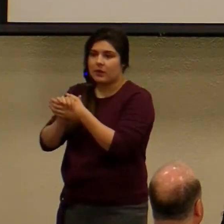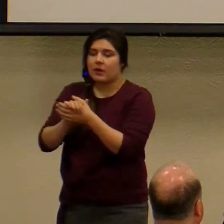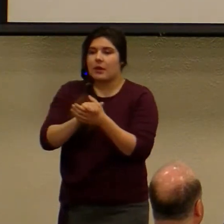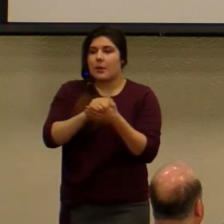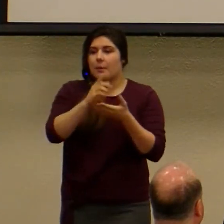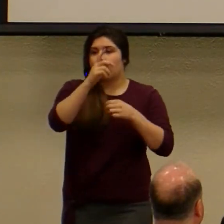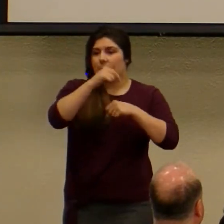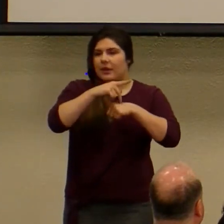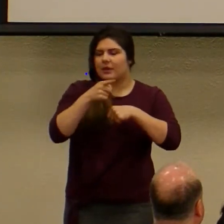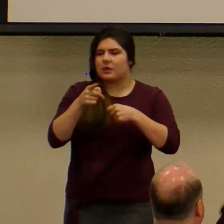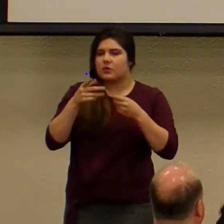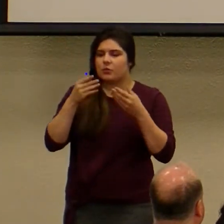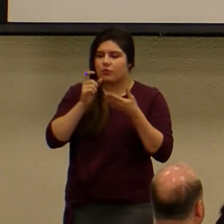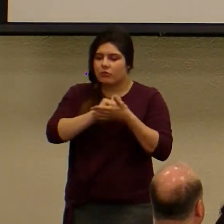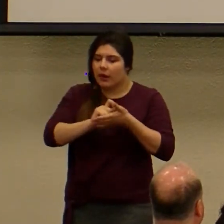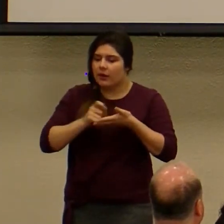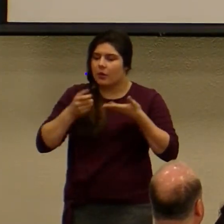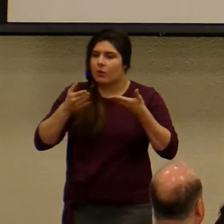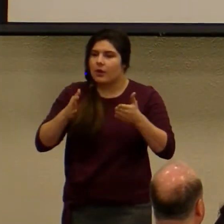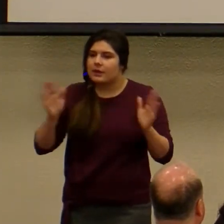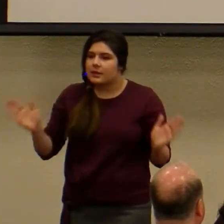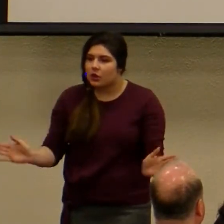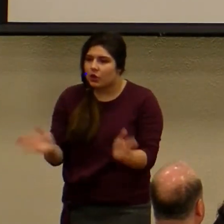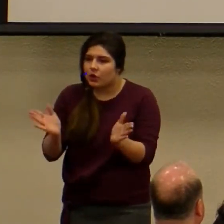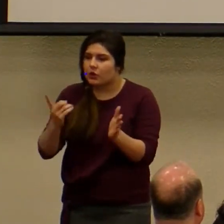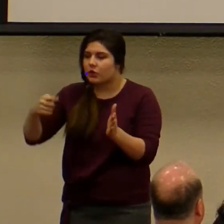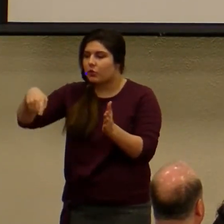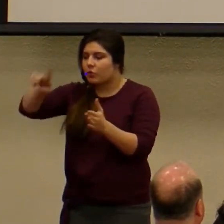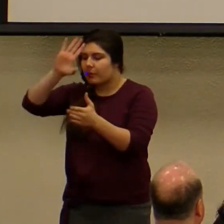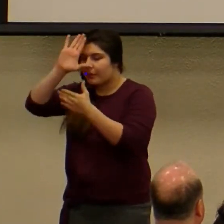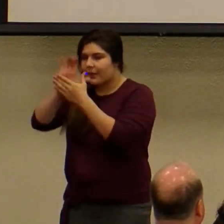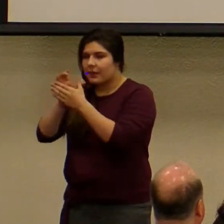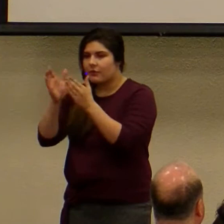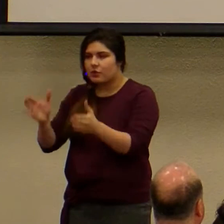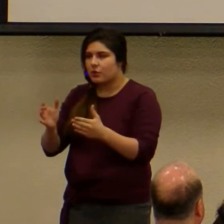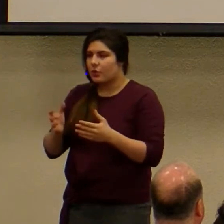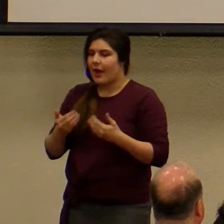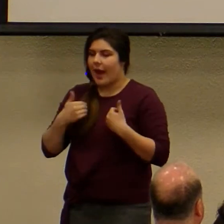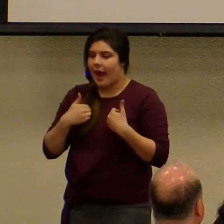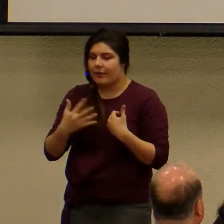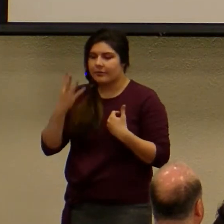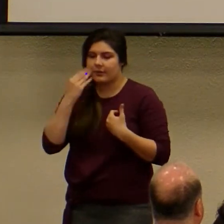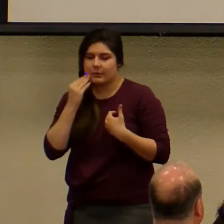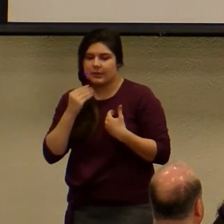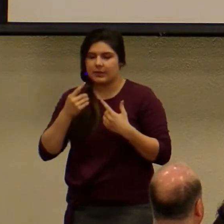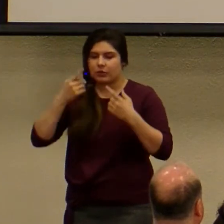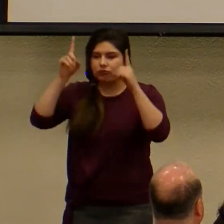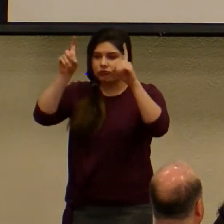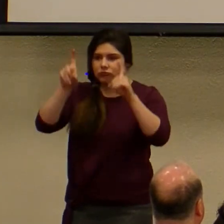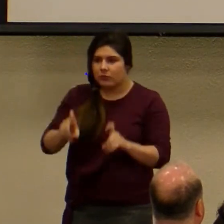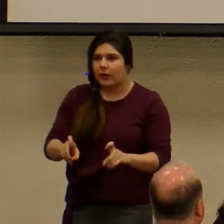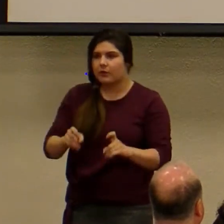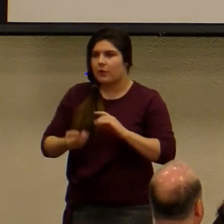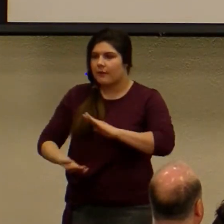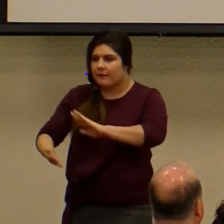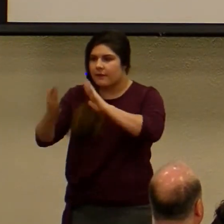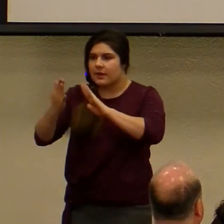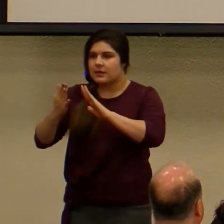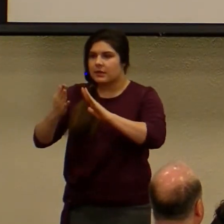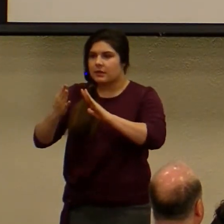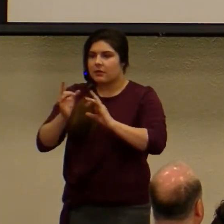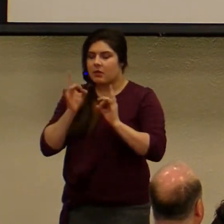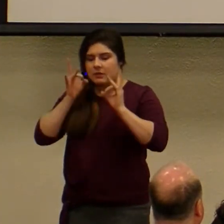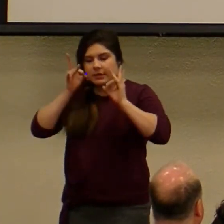in a manner in which he is encouraging those believers that are going through trial, that are in the face of severe